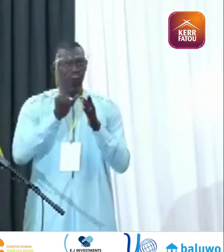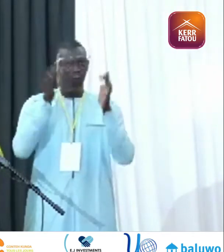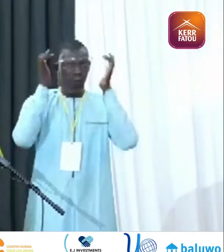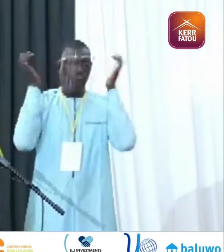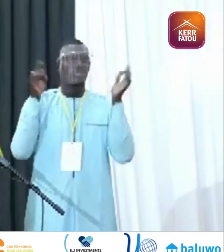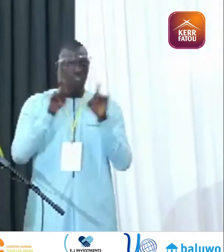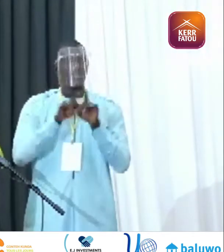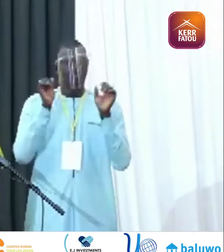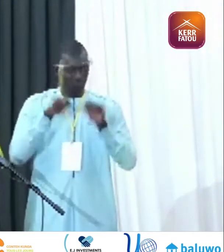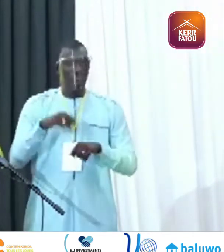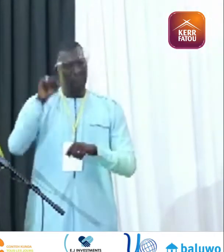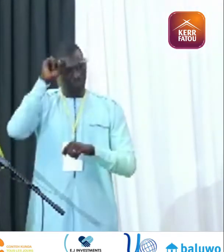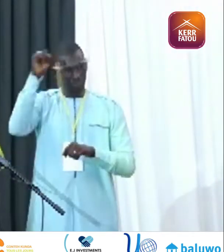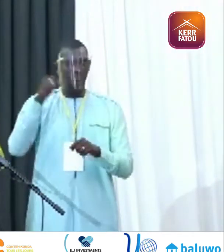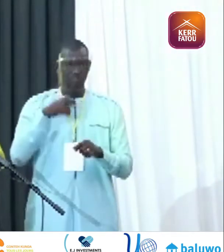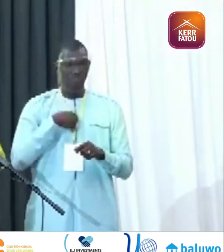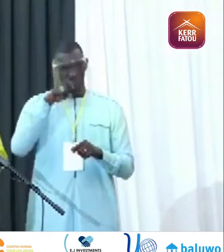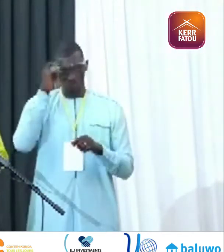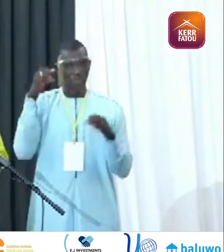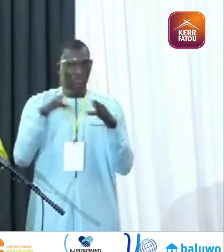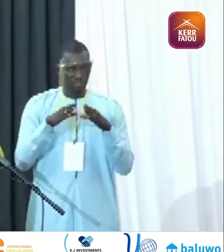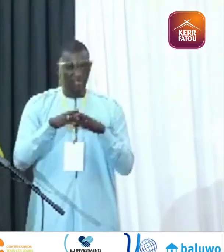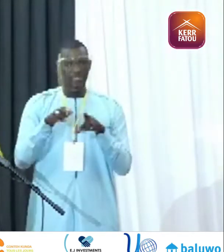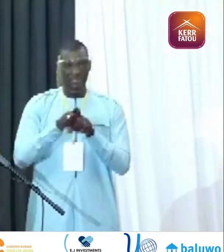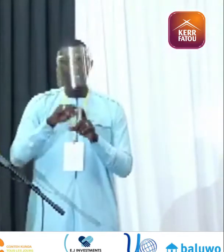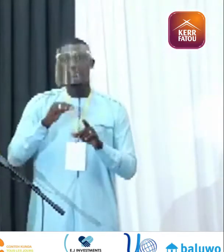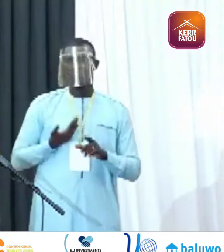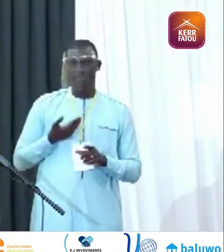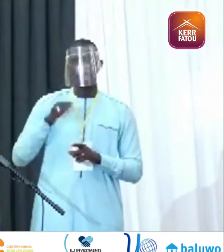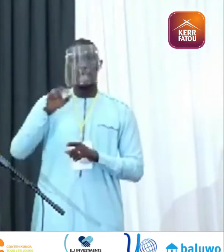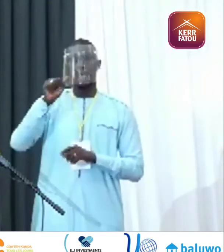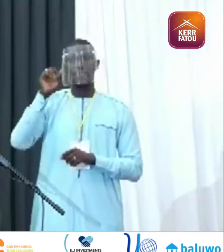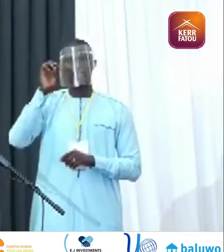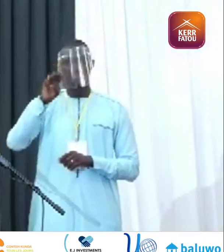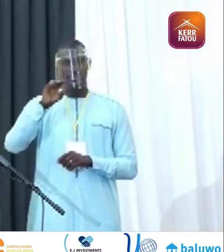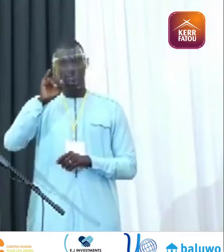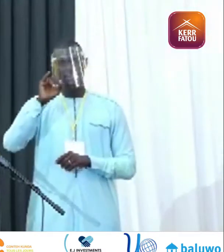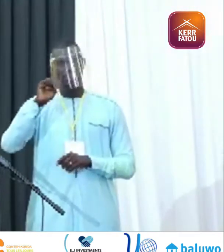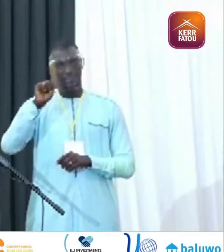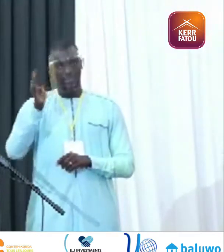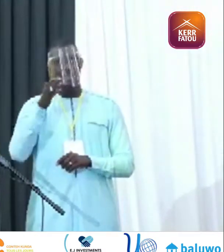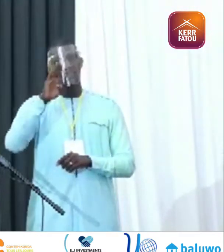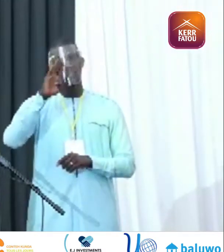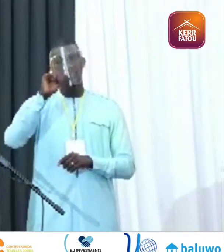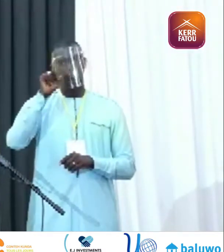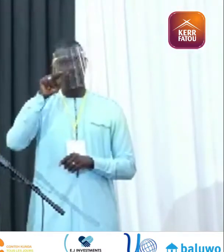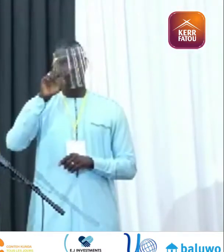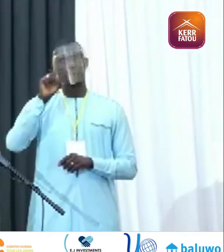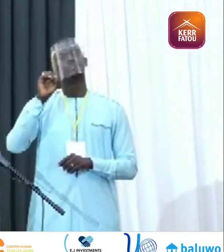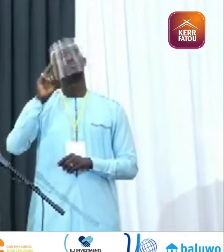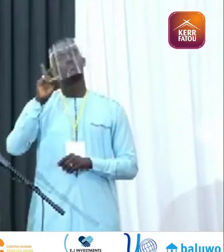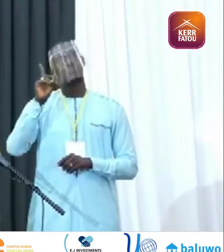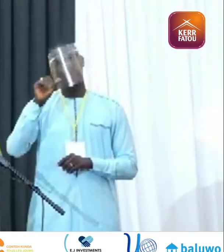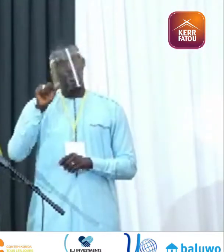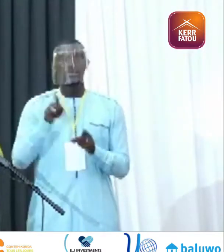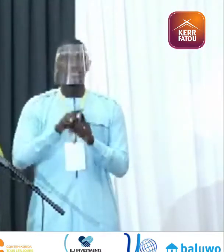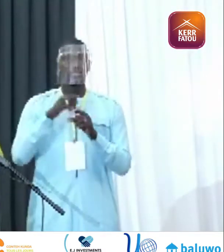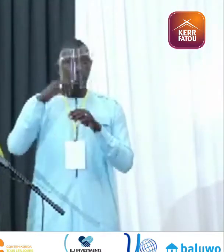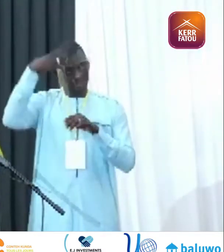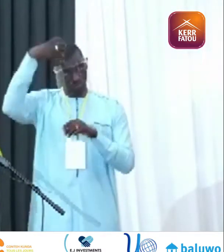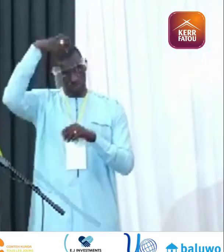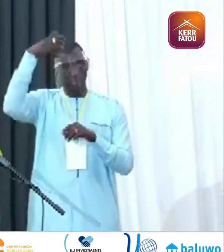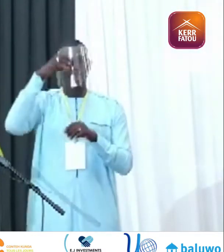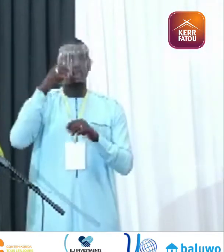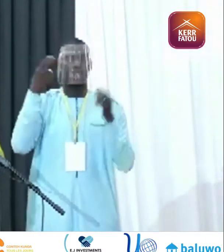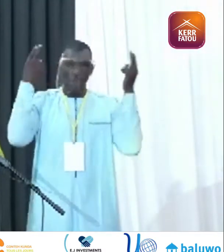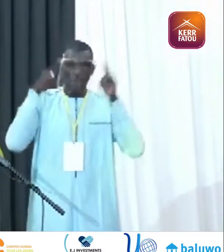ñun mi liggey ak mom ak ñom Mrs Ami Ben Souda ñeneen fukki at ak lu topa nek na top lawyer Gambia